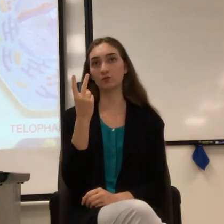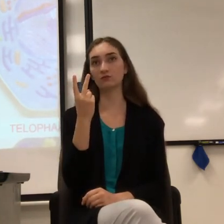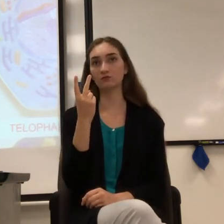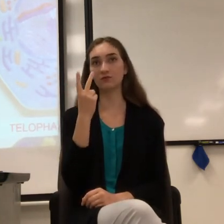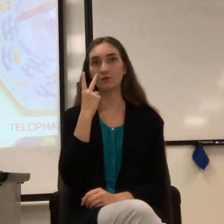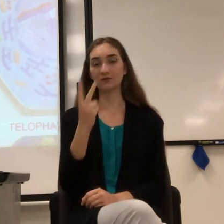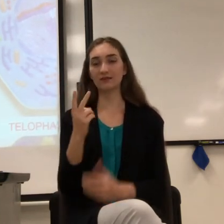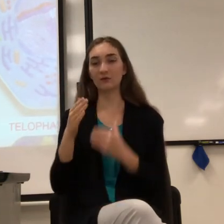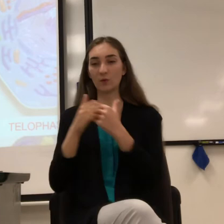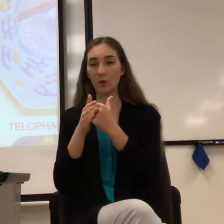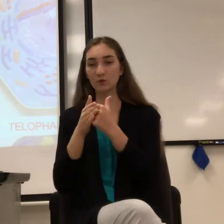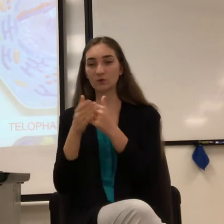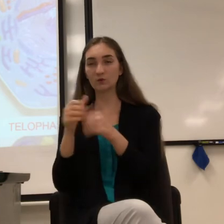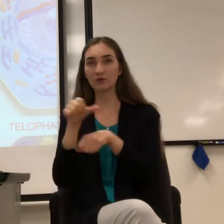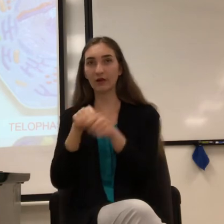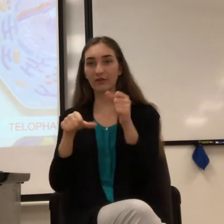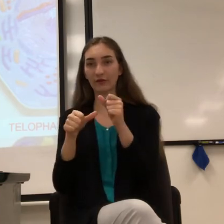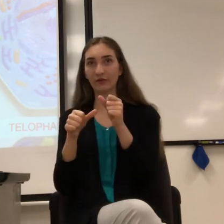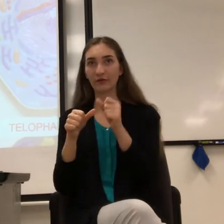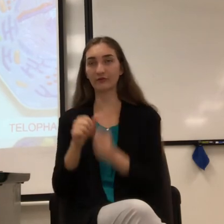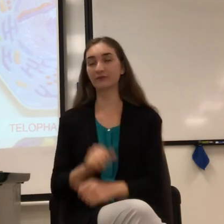together?